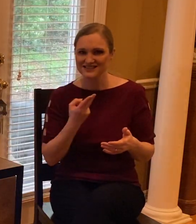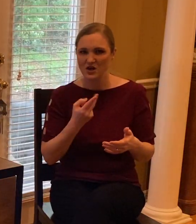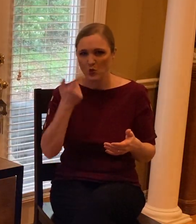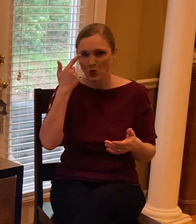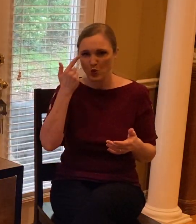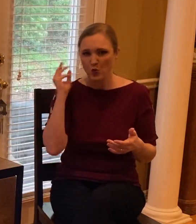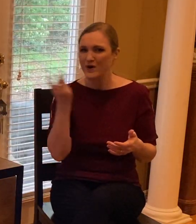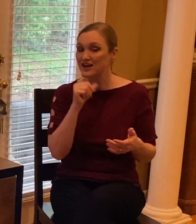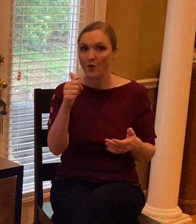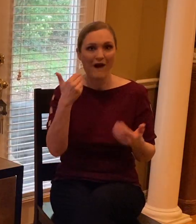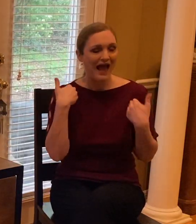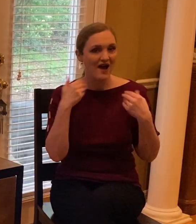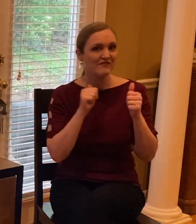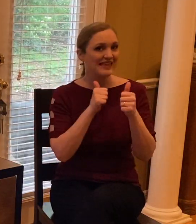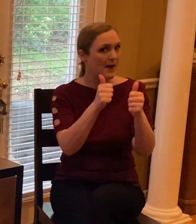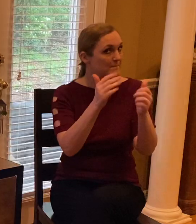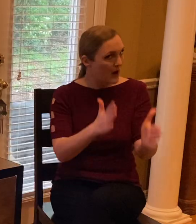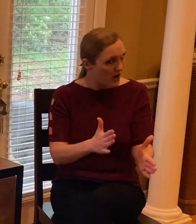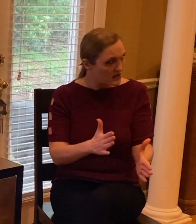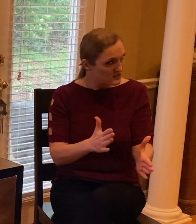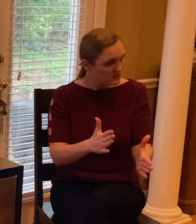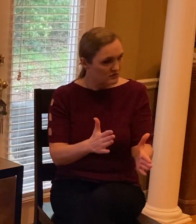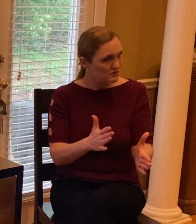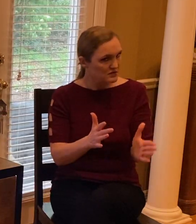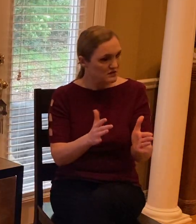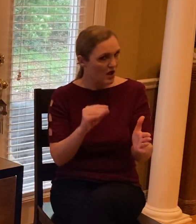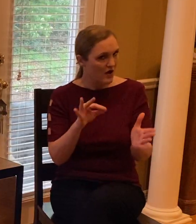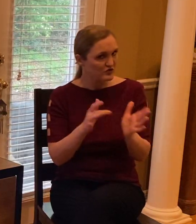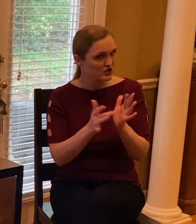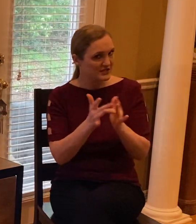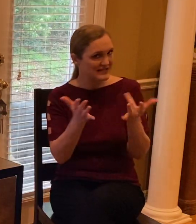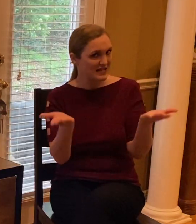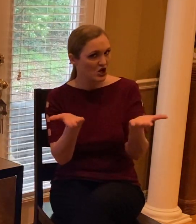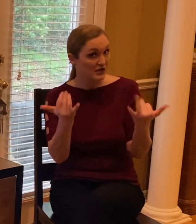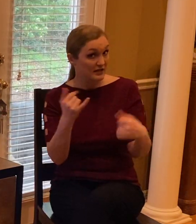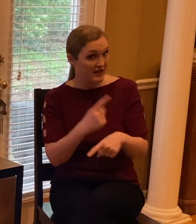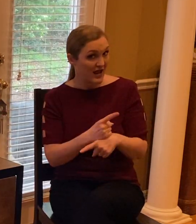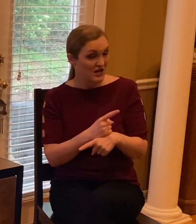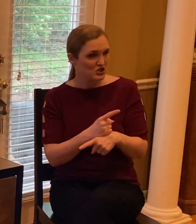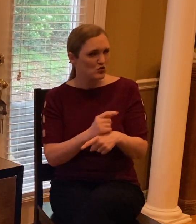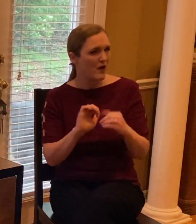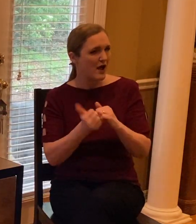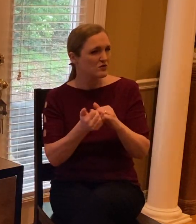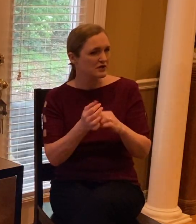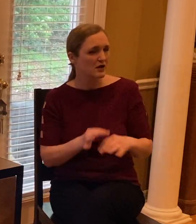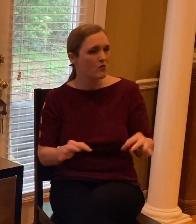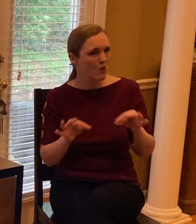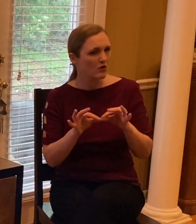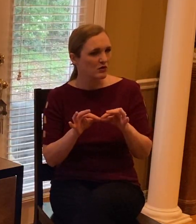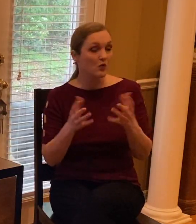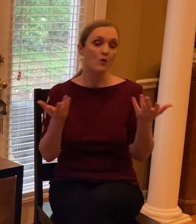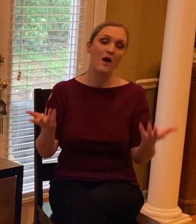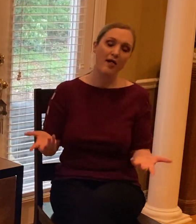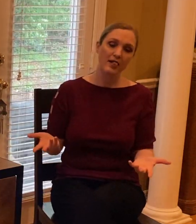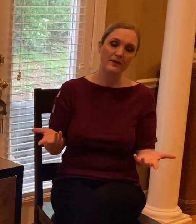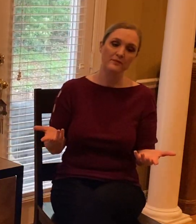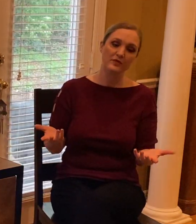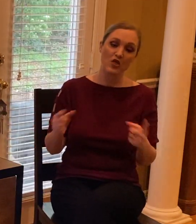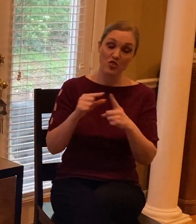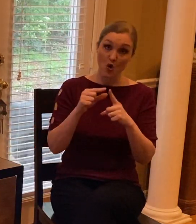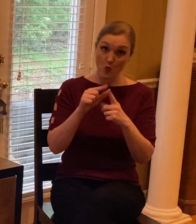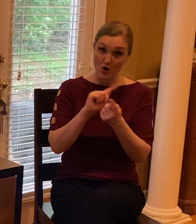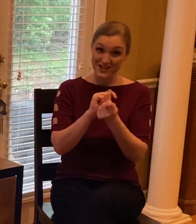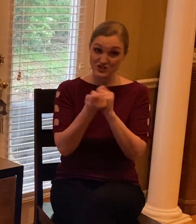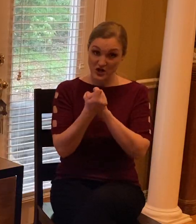have apostles today or apostles of Jesus Christ today. So what's the significance of that to us? The word that's